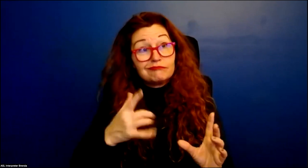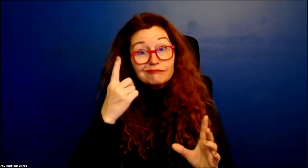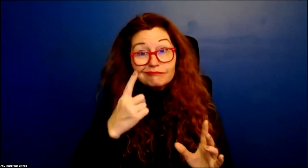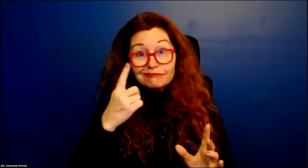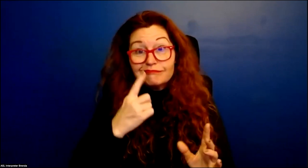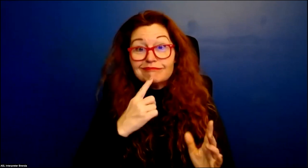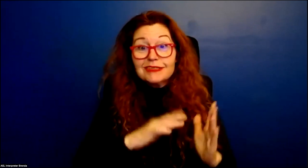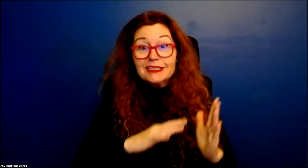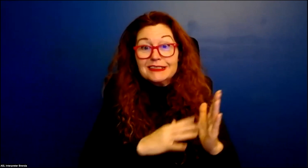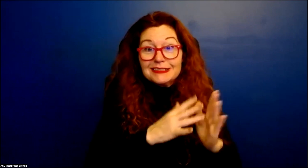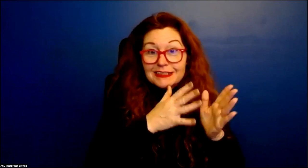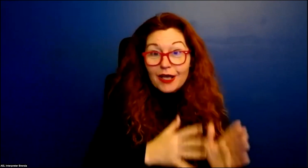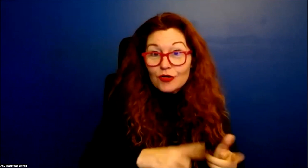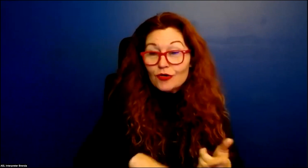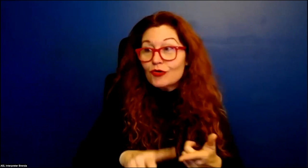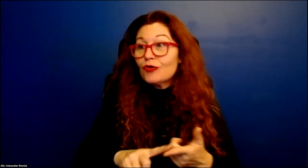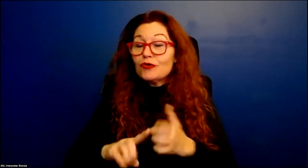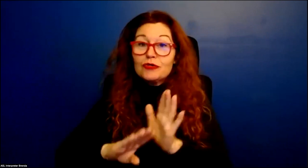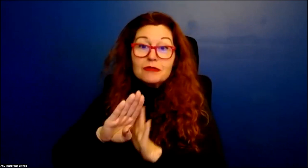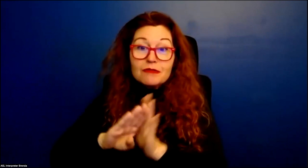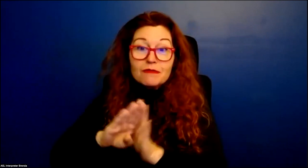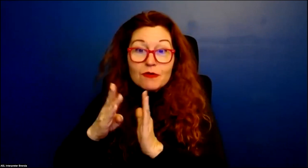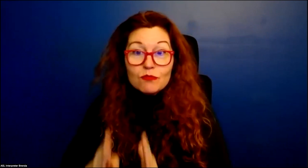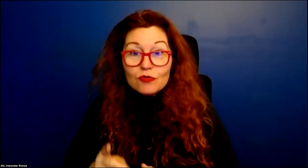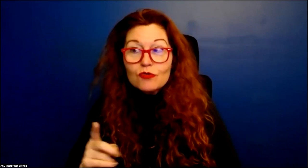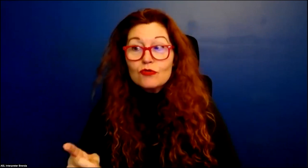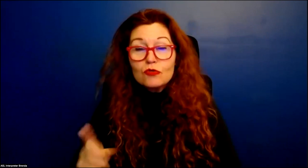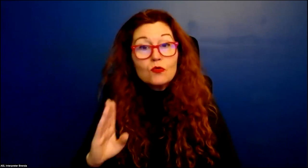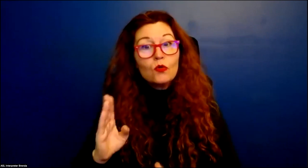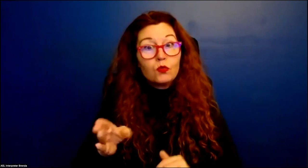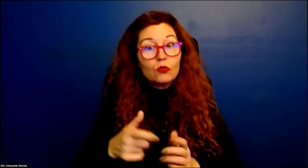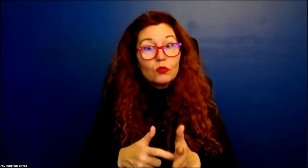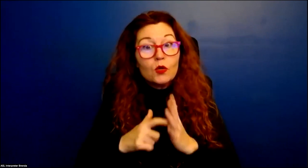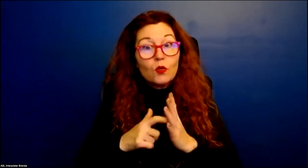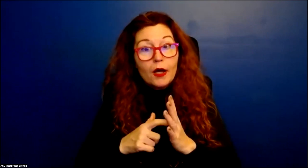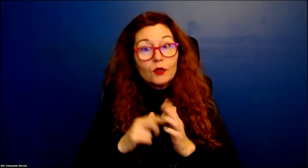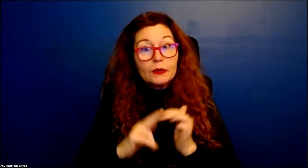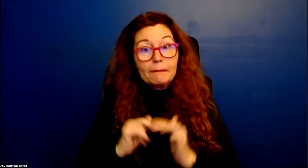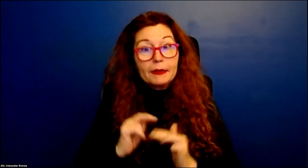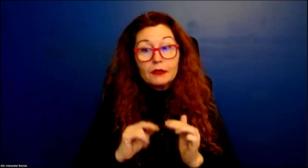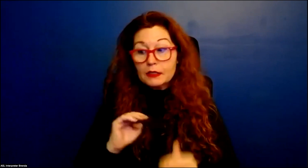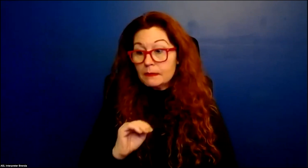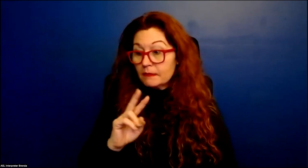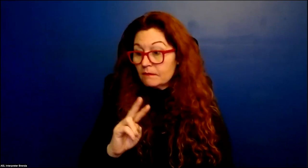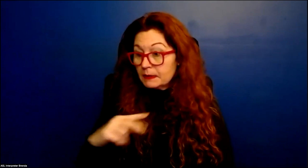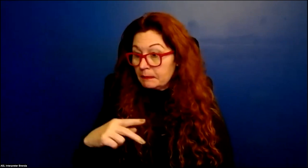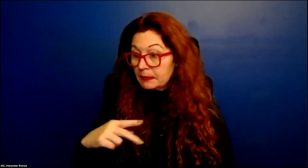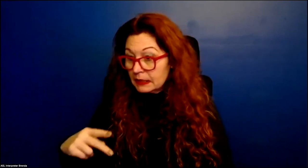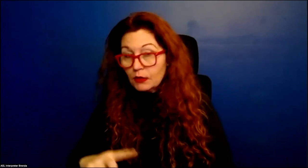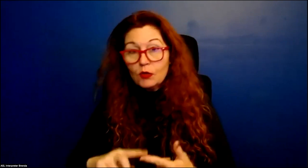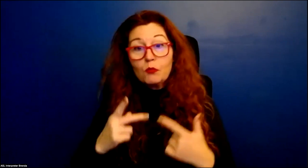developers, that's going to be a requirement when they build their, their MVPs or their prototypes. They're going to think about